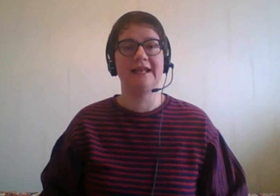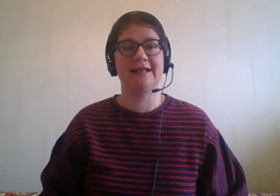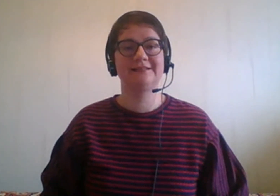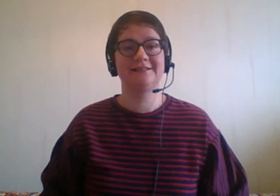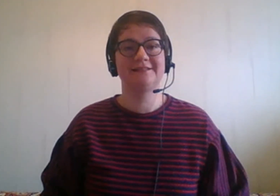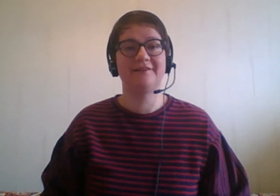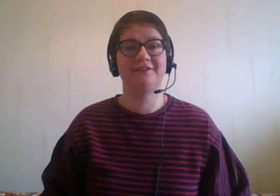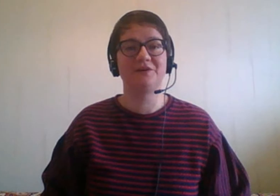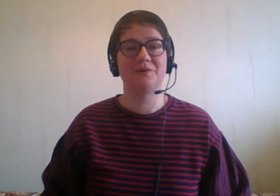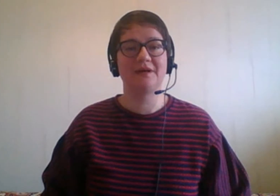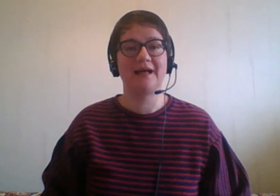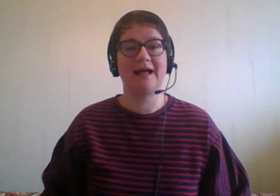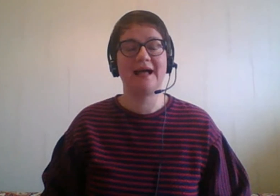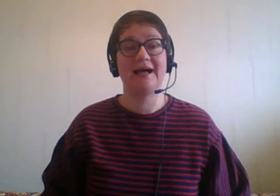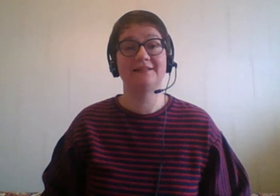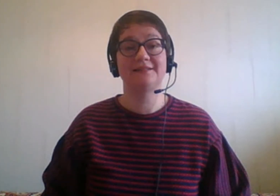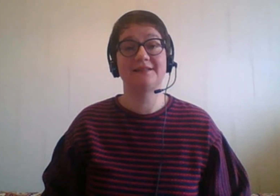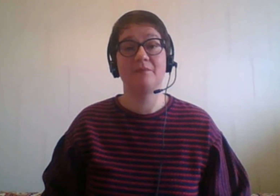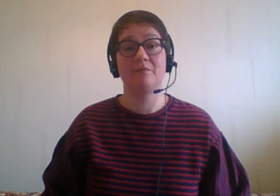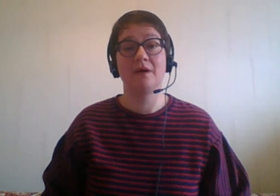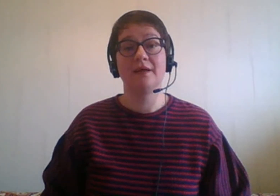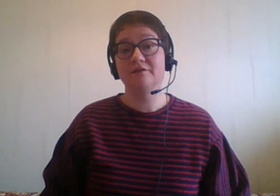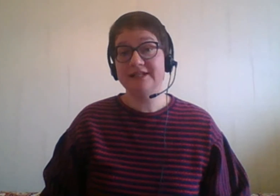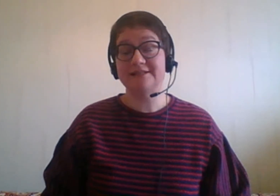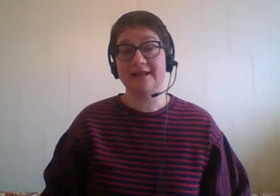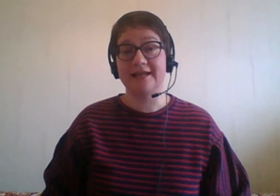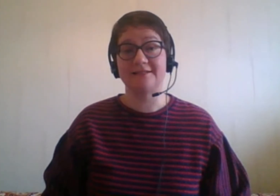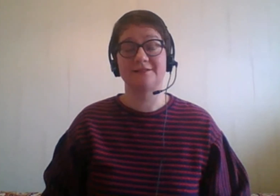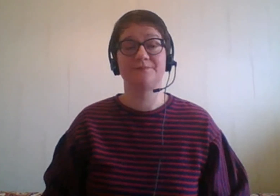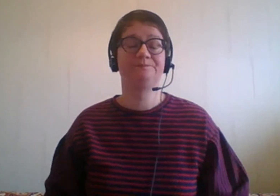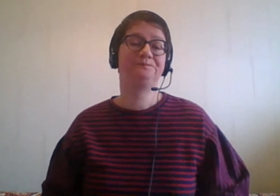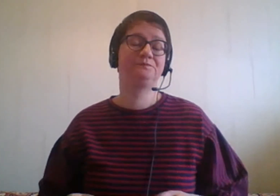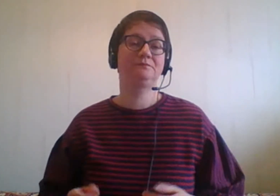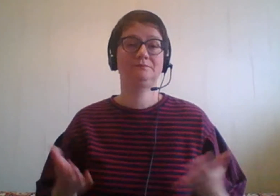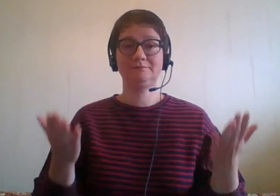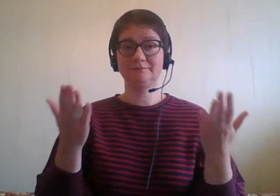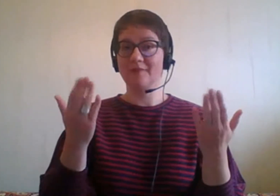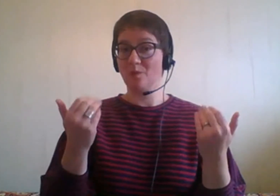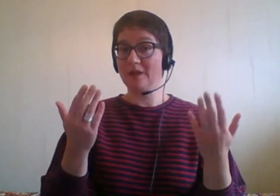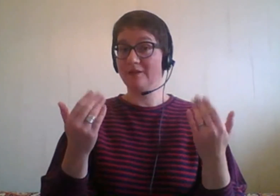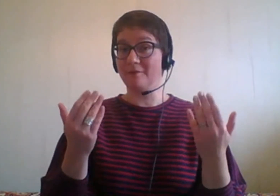Next, let's have a look at some greeting signs. Welcome,